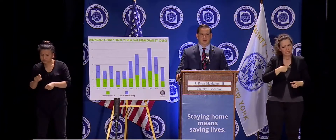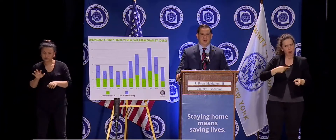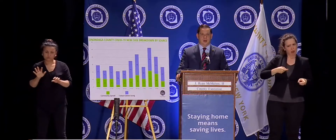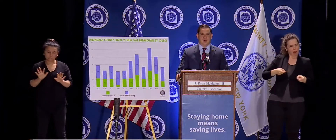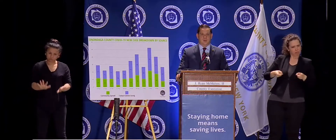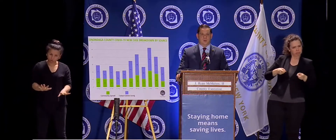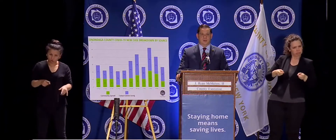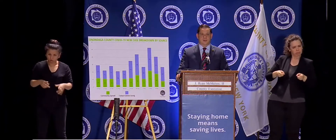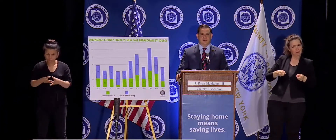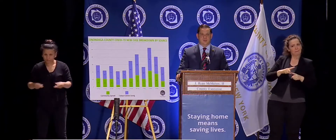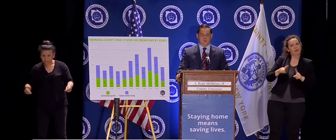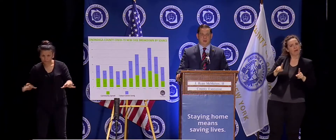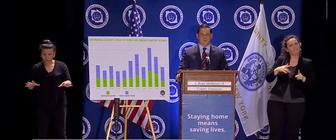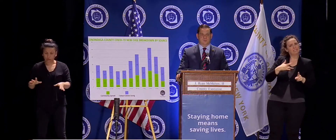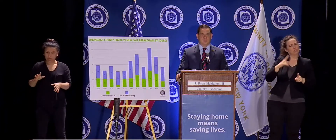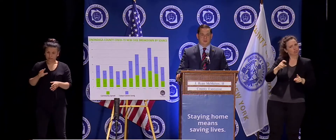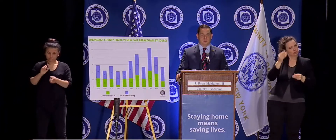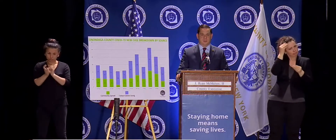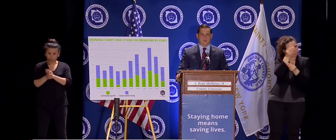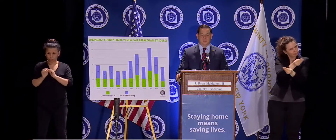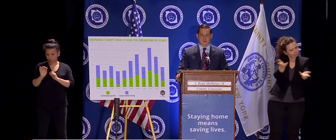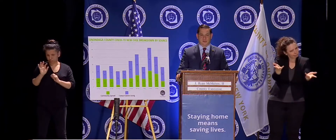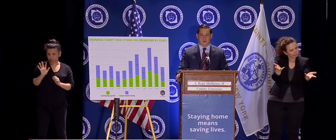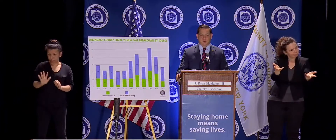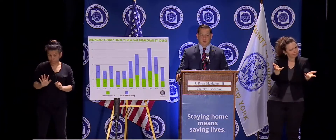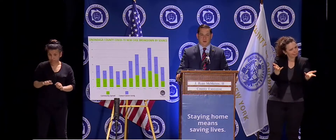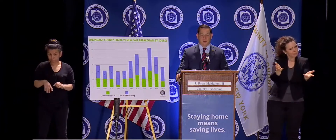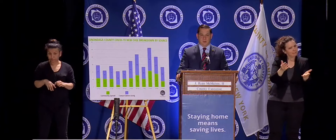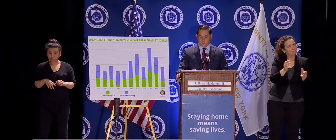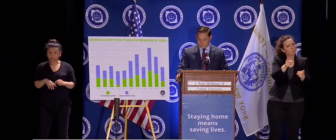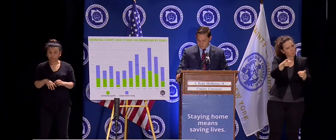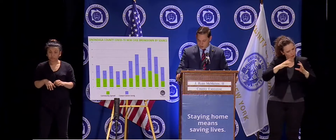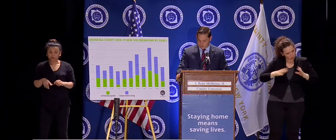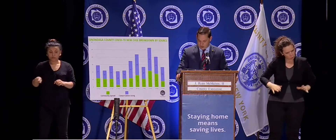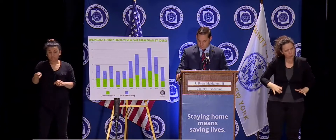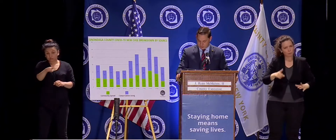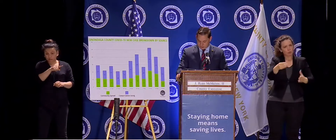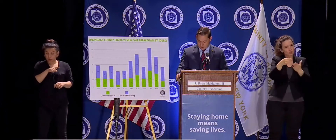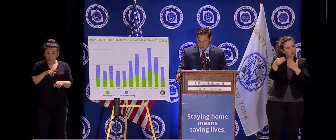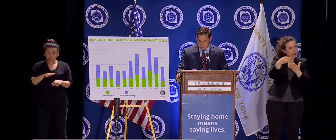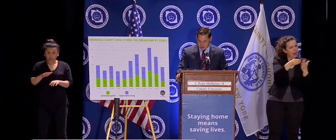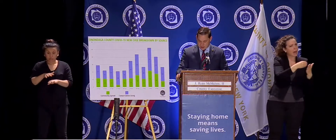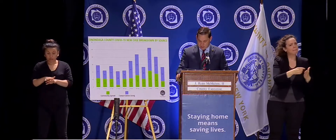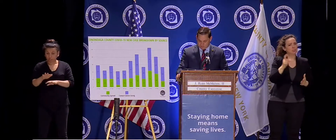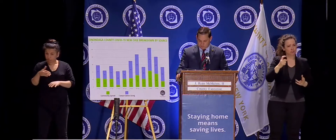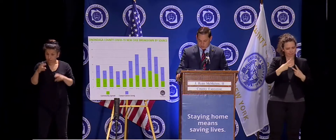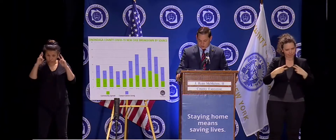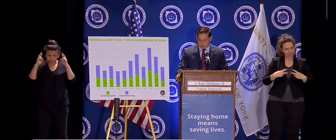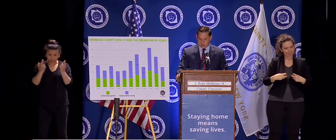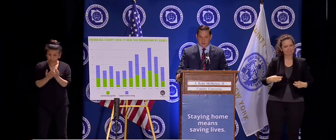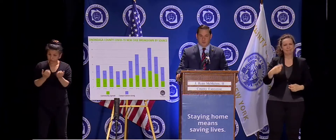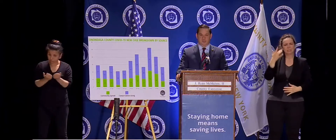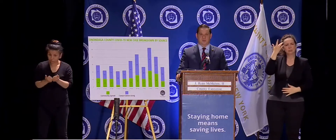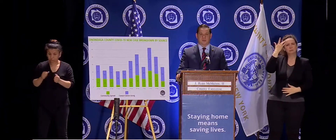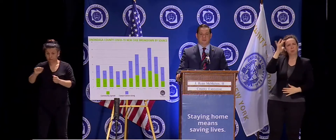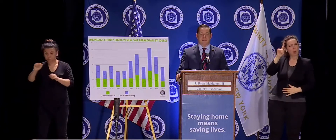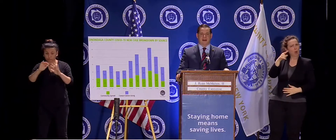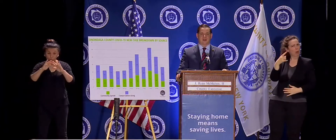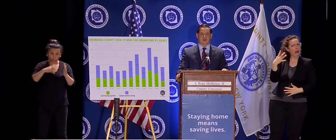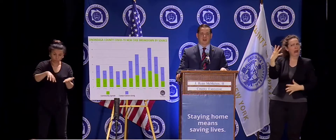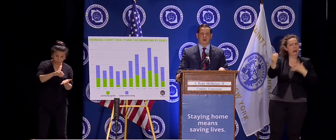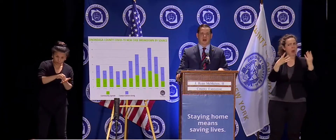So we need to be smart and protect ourselves when we're out in public and our families. But certainly we should